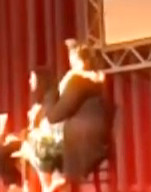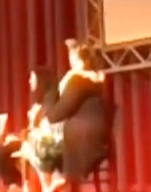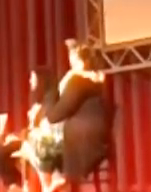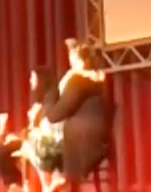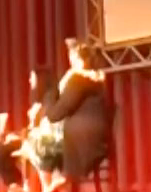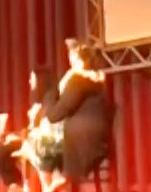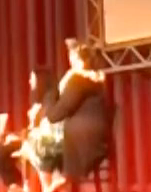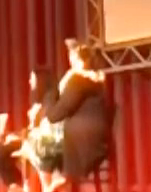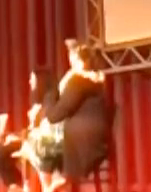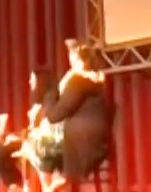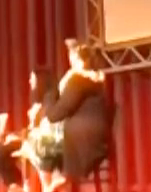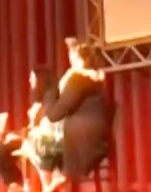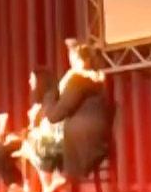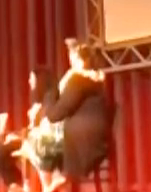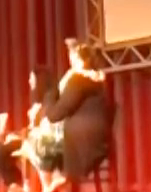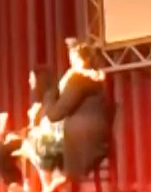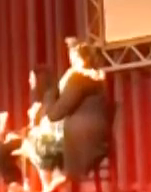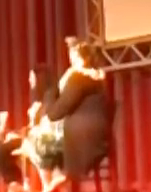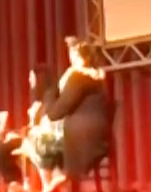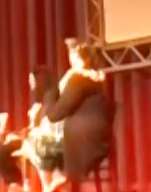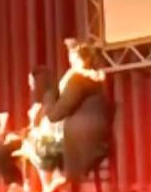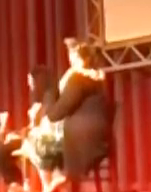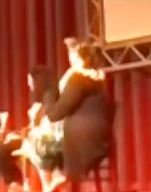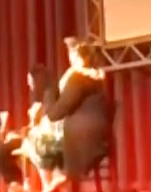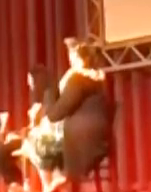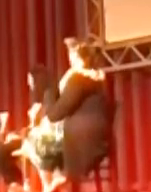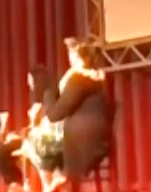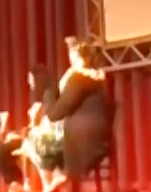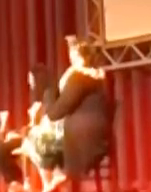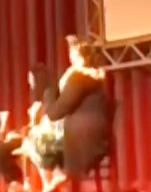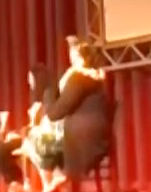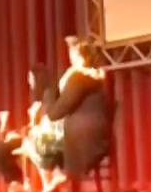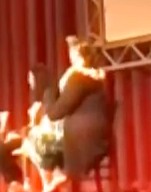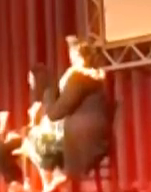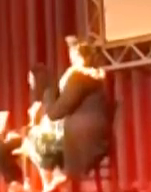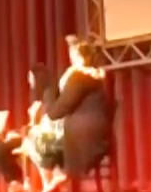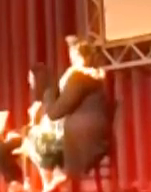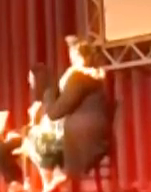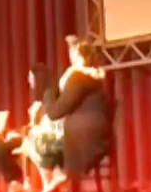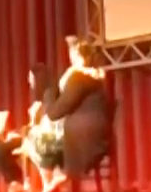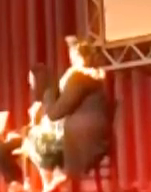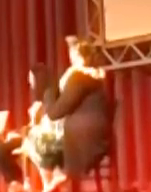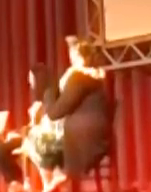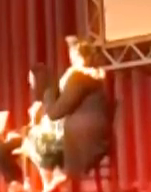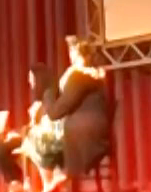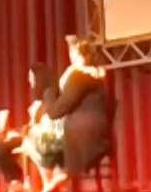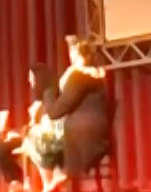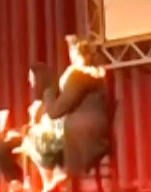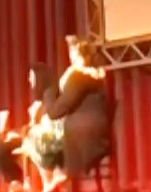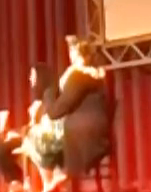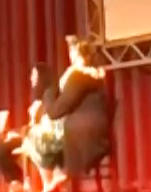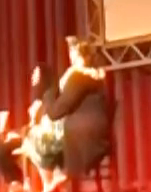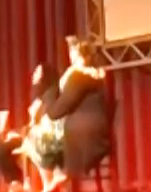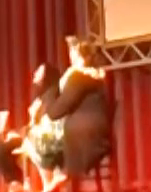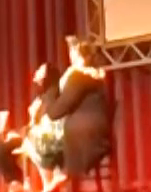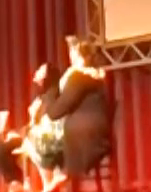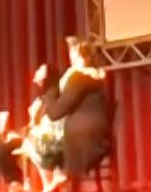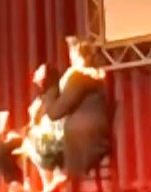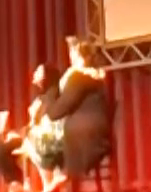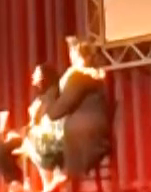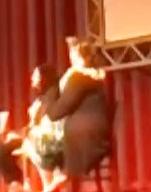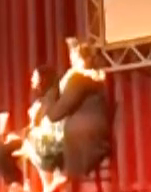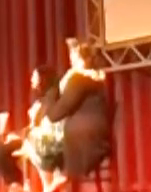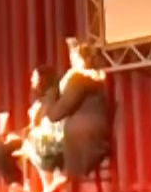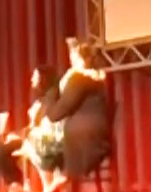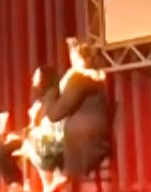because now we have our leadership in the Māpia organisations, but then we have our sovereign leadership as well. And it's really